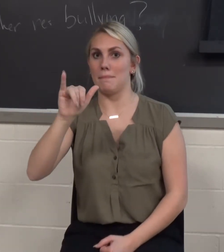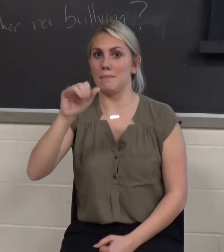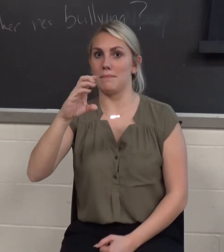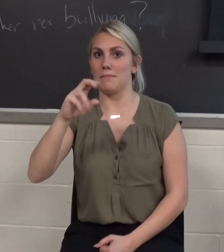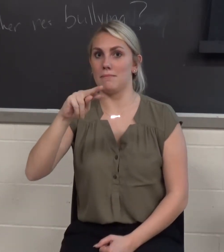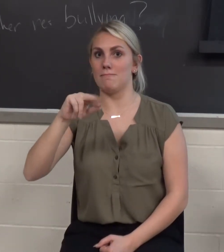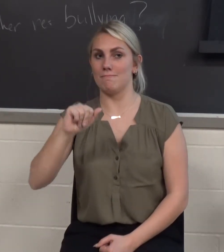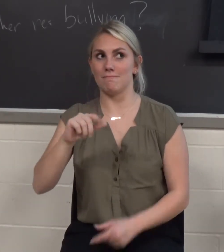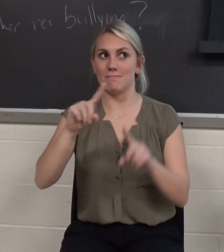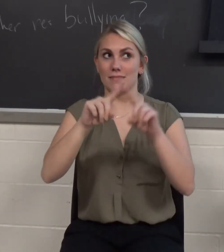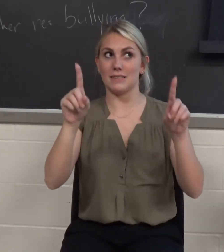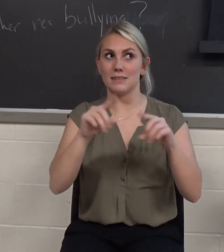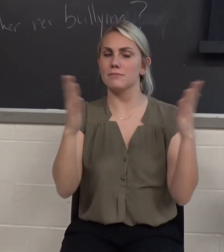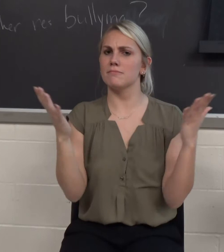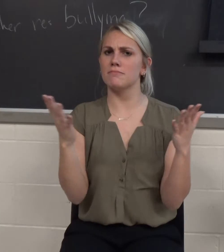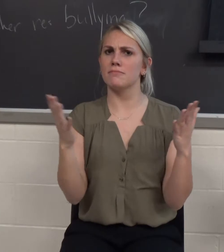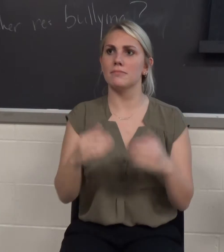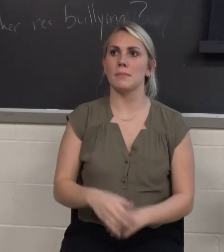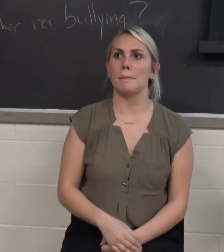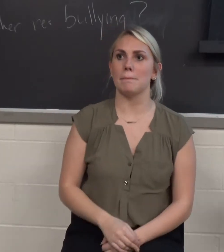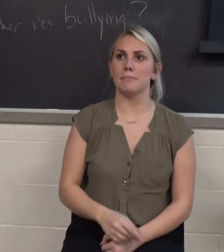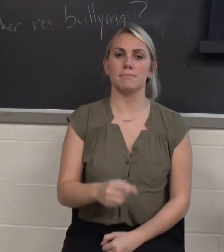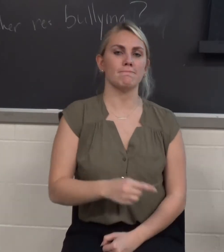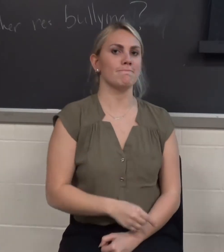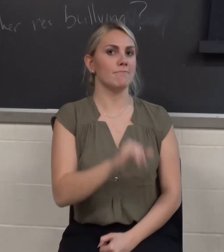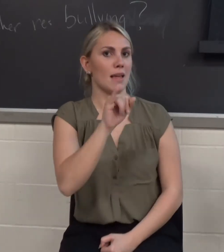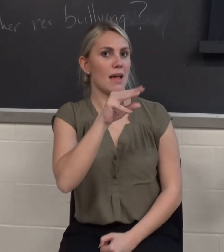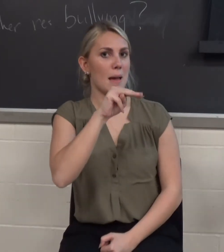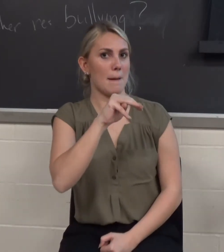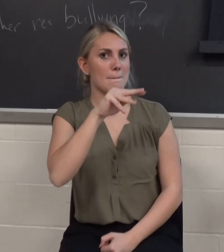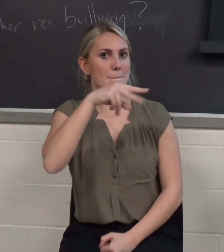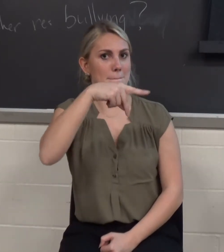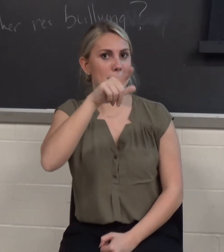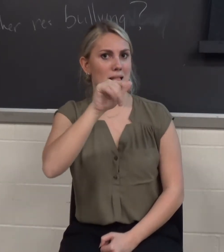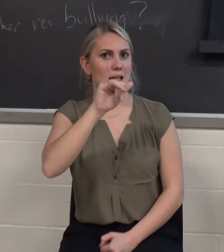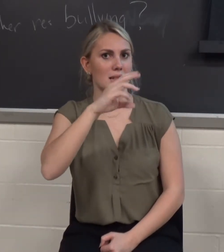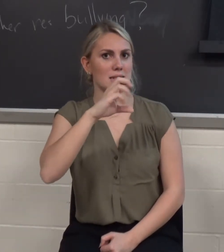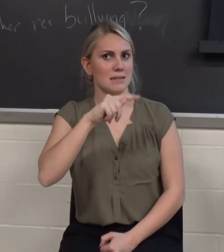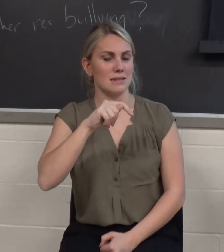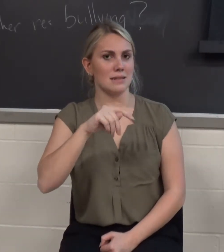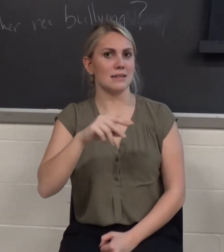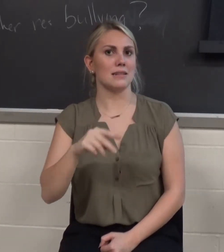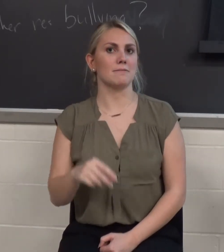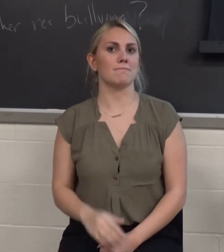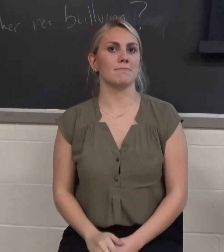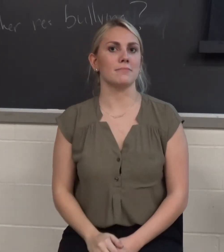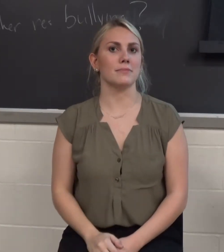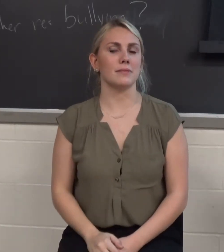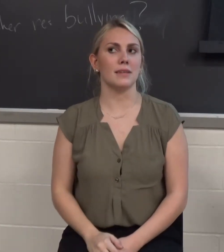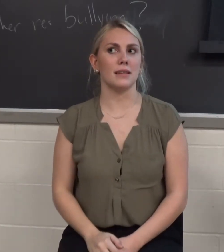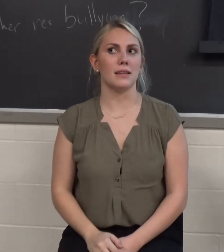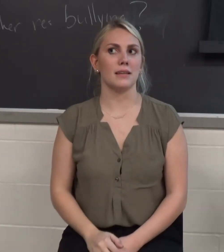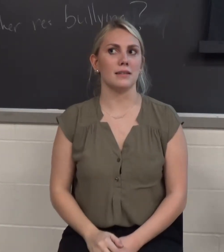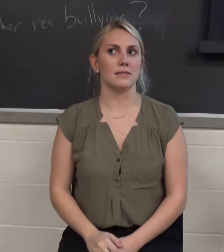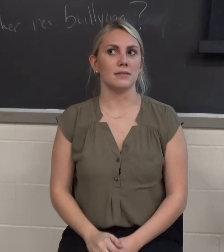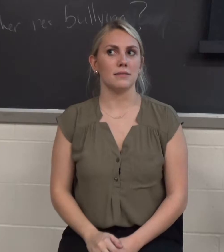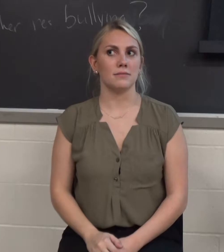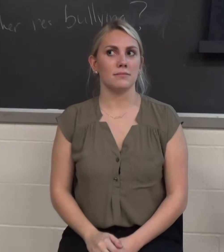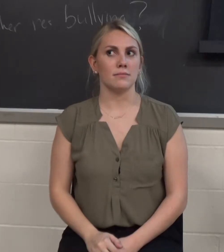Implicit, isn't that when like the theme is inferred from the story that you're reading, and then explicit is when